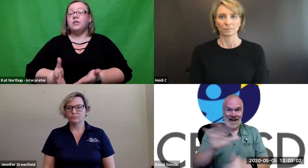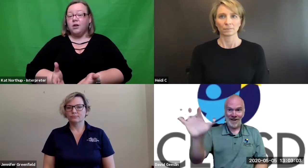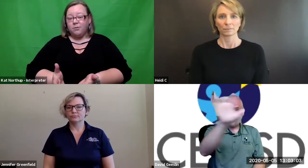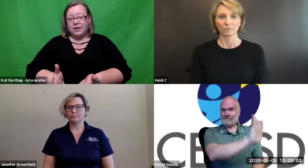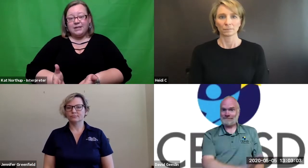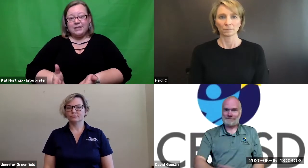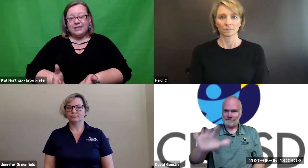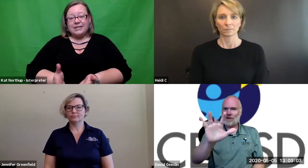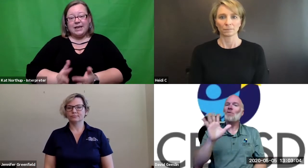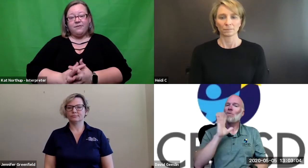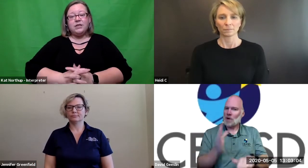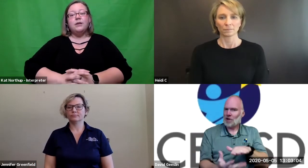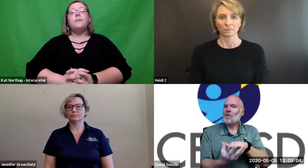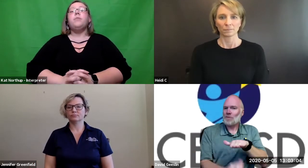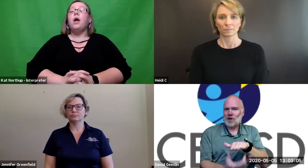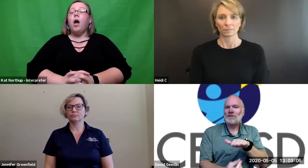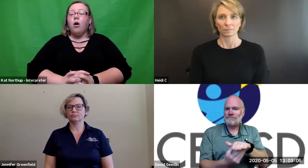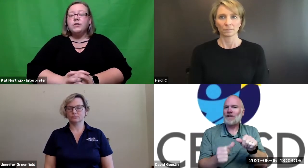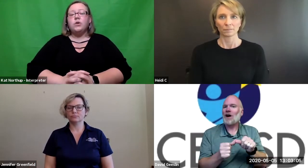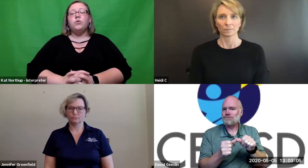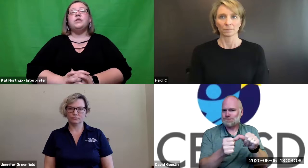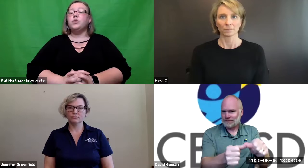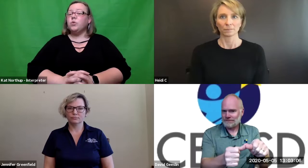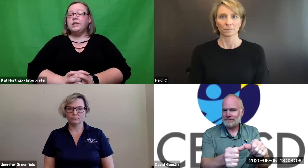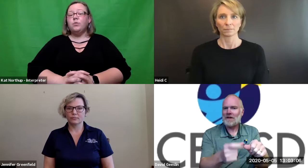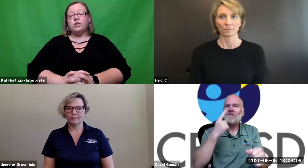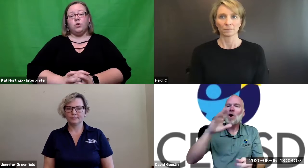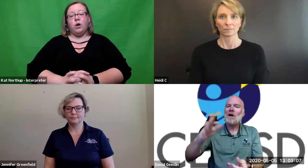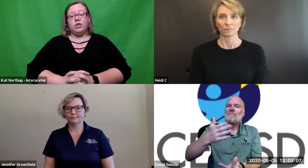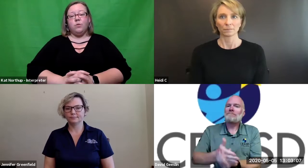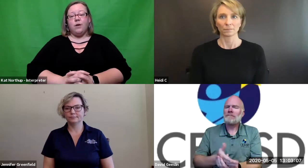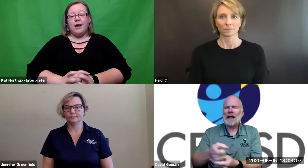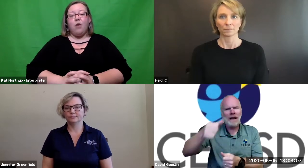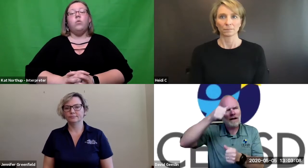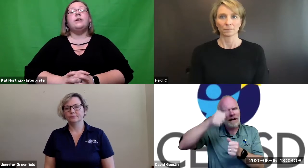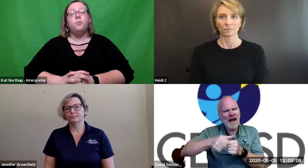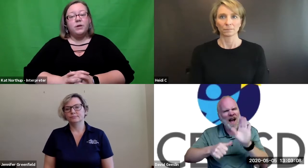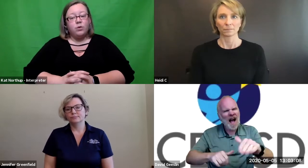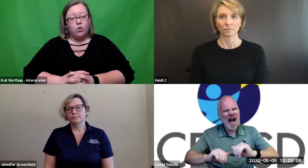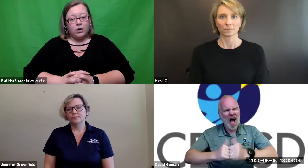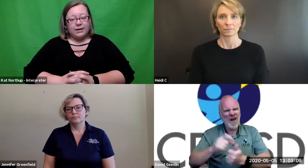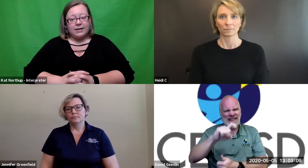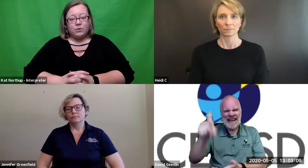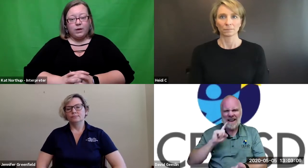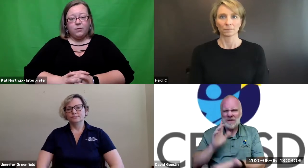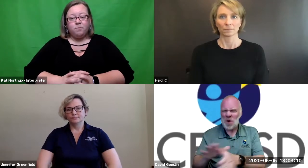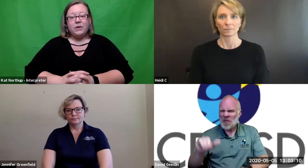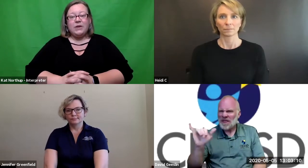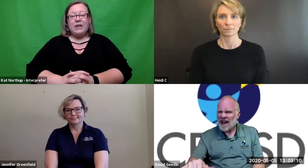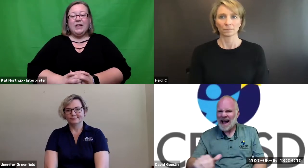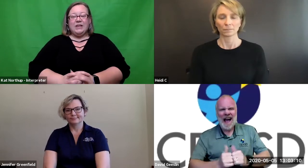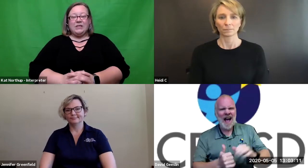or documented and saved. Also, the screen in which you're watching right now will be recorded as